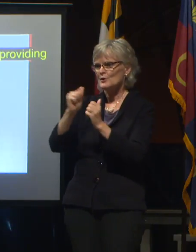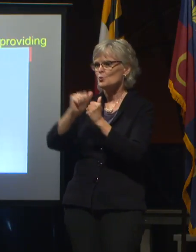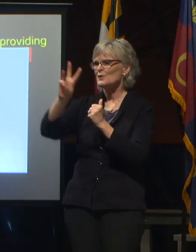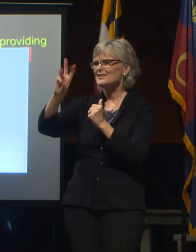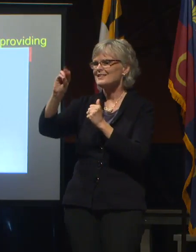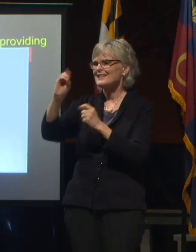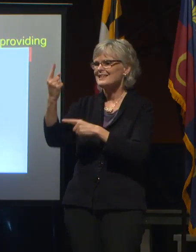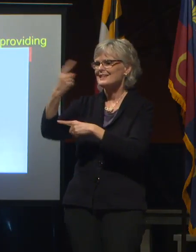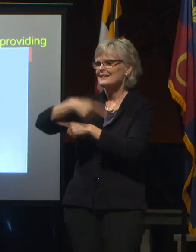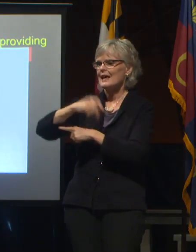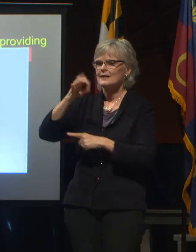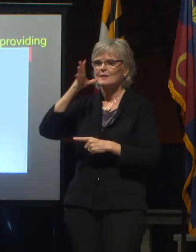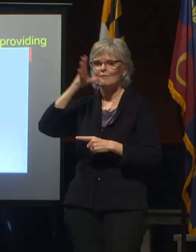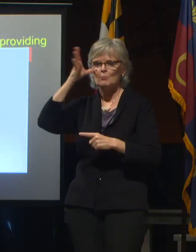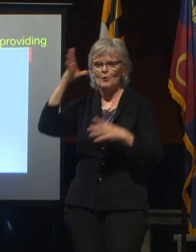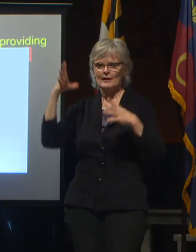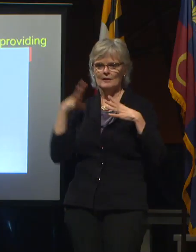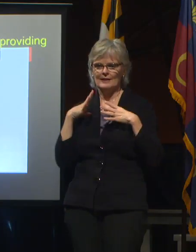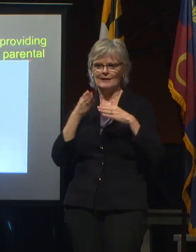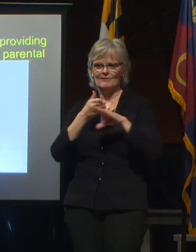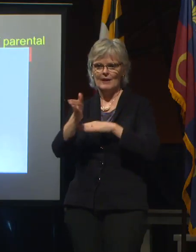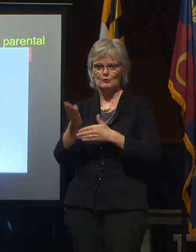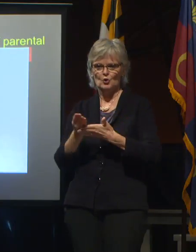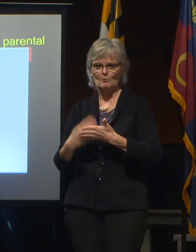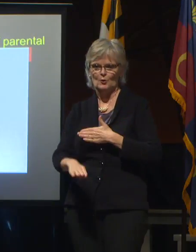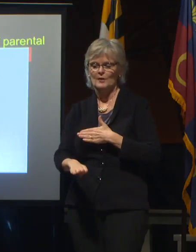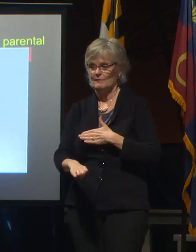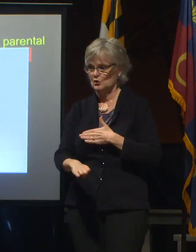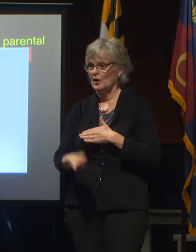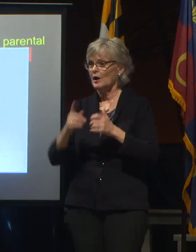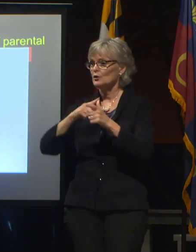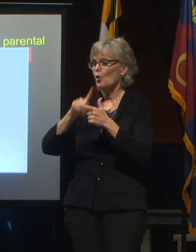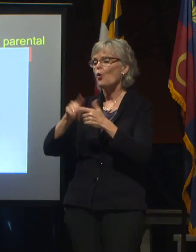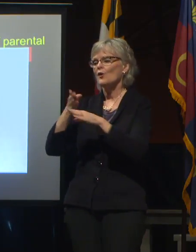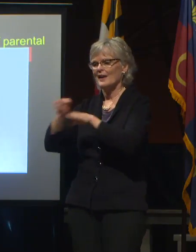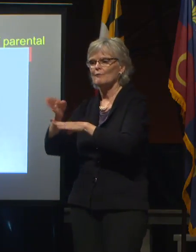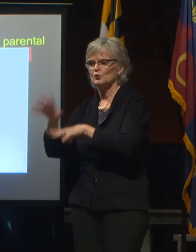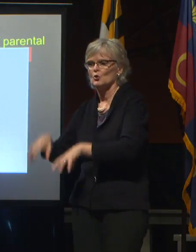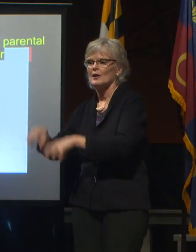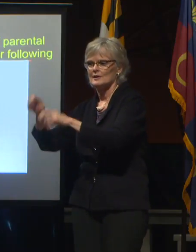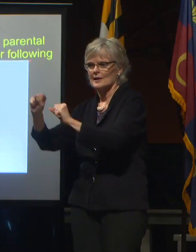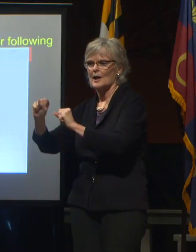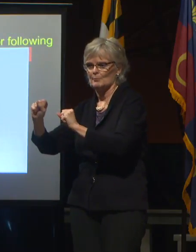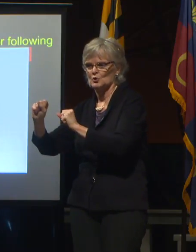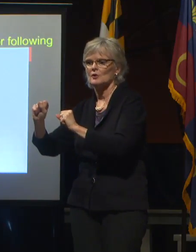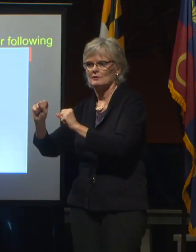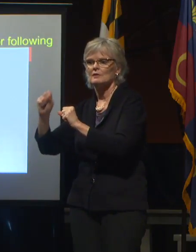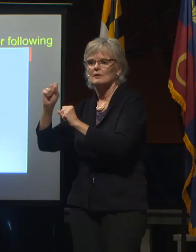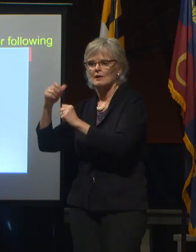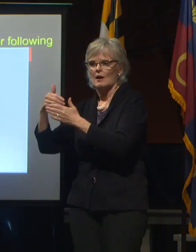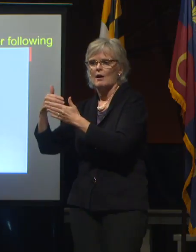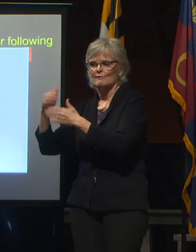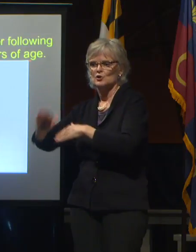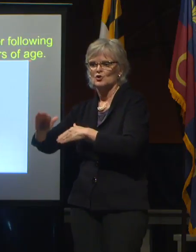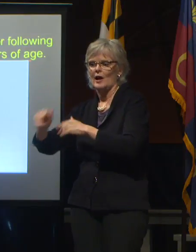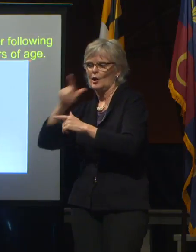days of parental leave following the birth of a child or following the adoption of a child under 6 years of